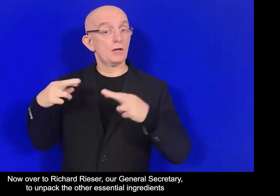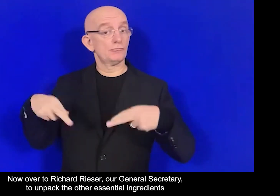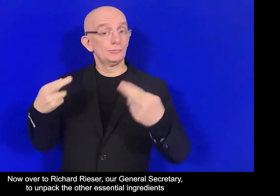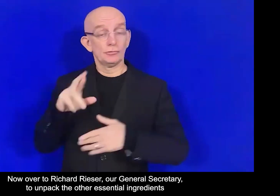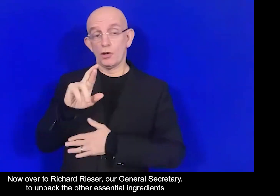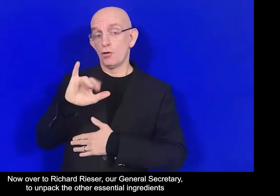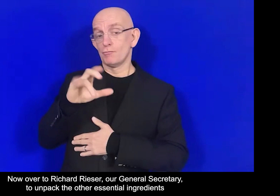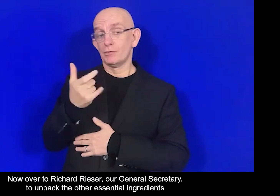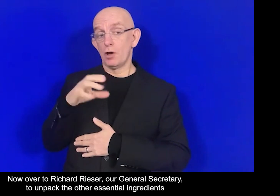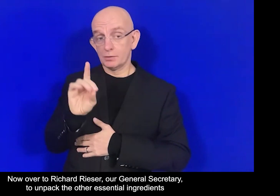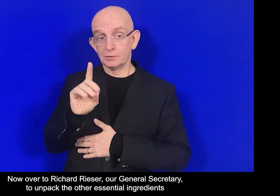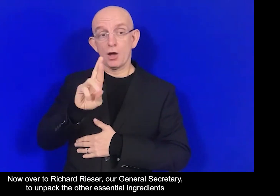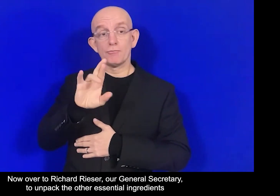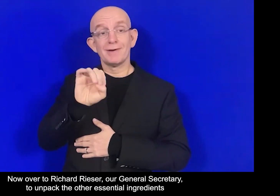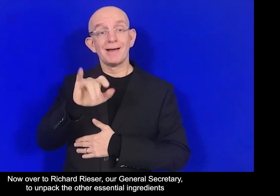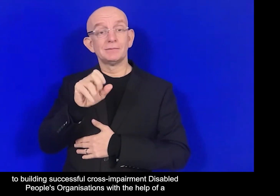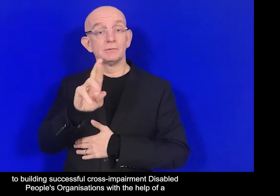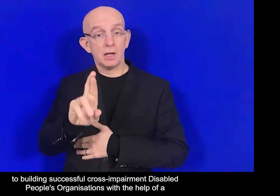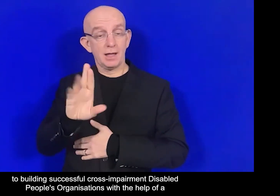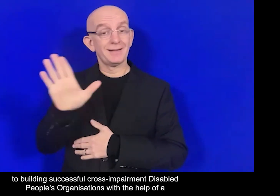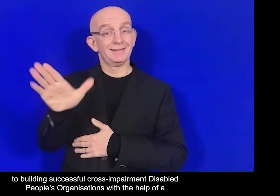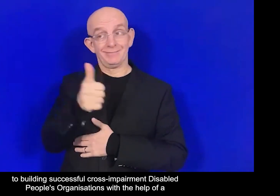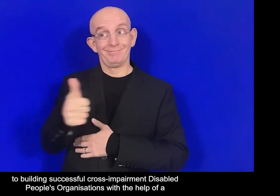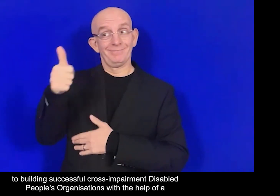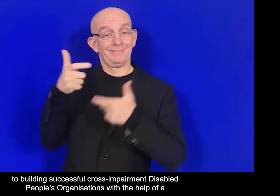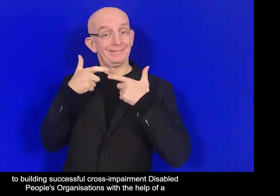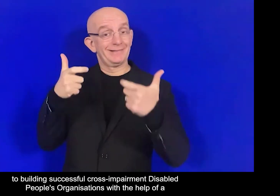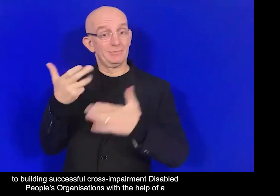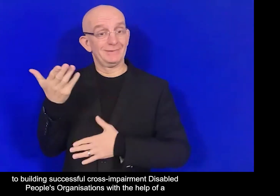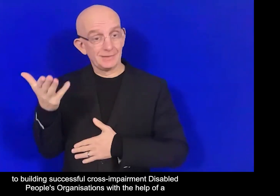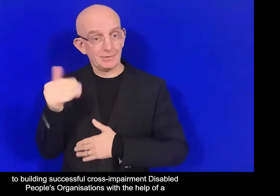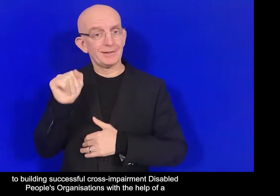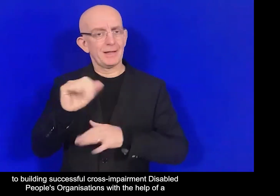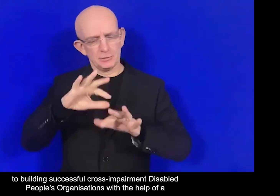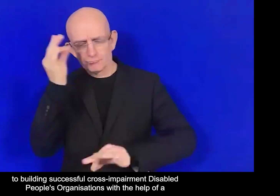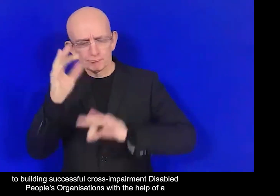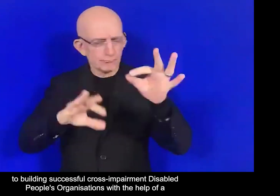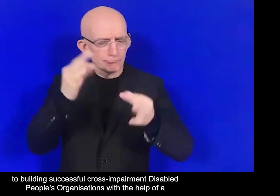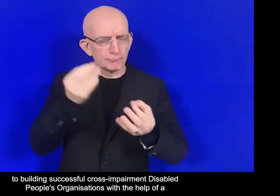other essential ingredients to building successful